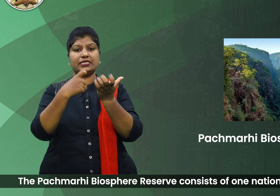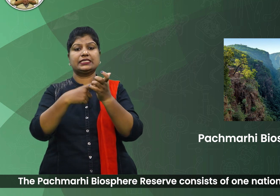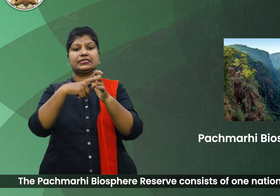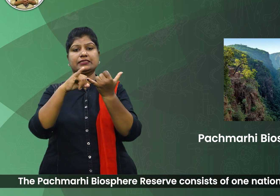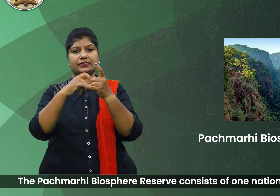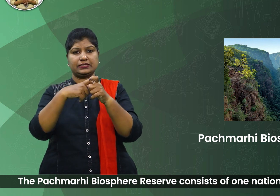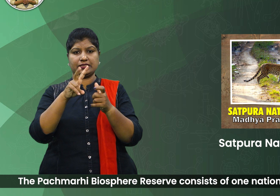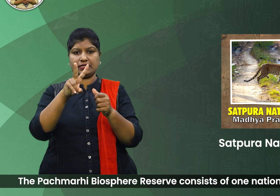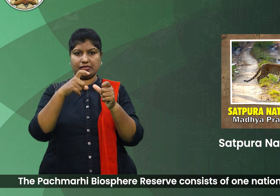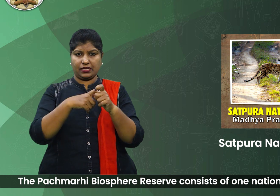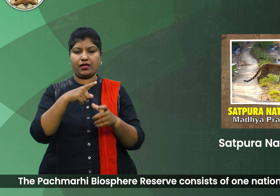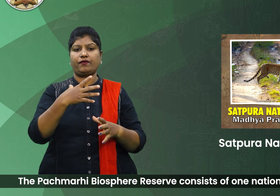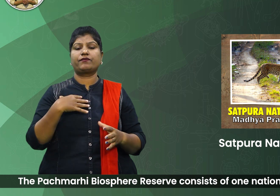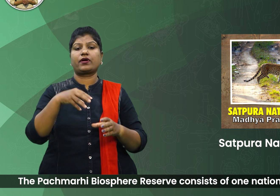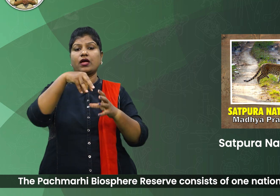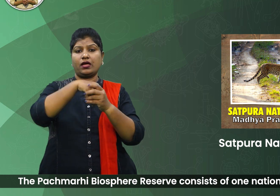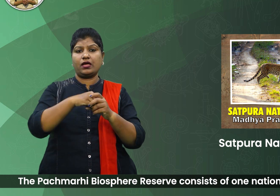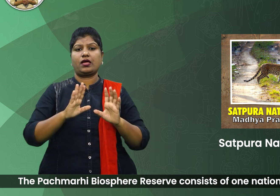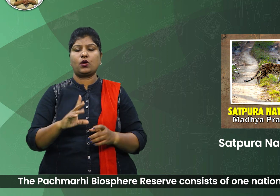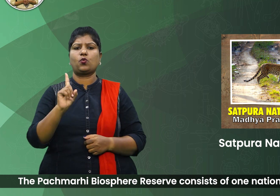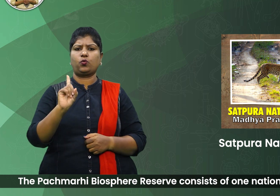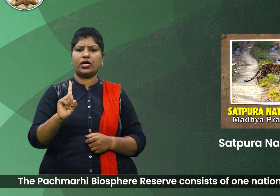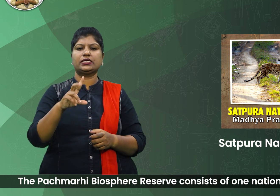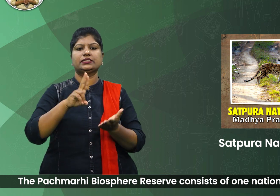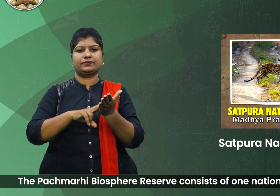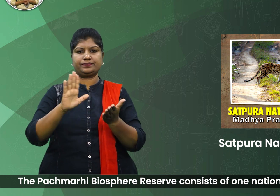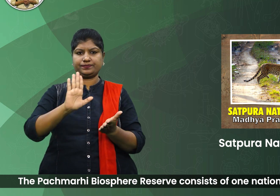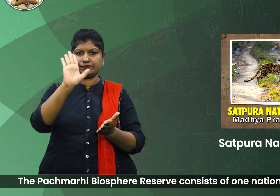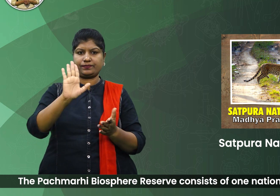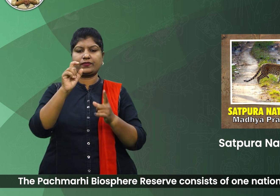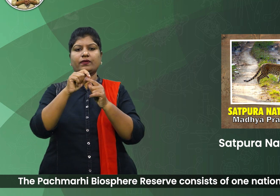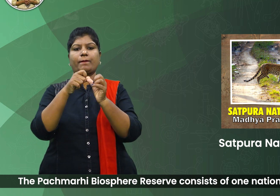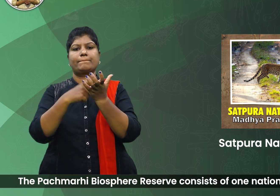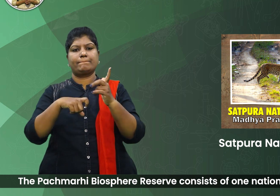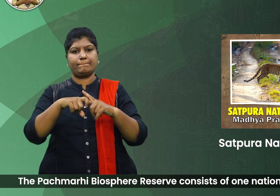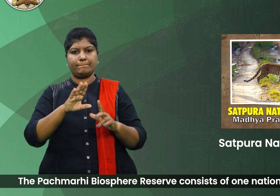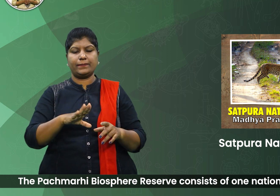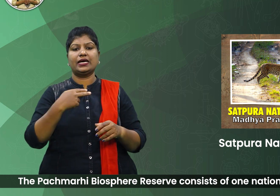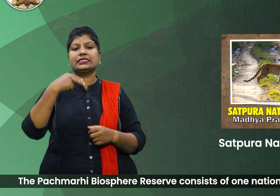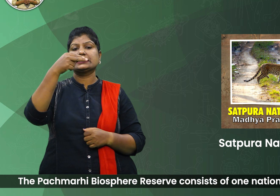consists of one national park named Satpuda